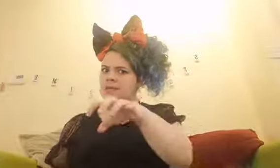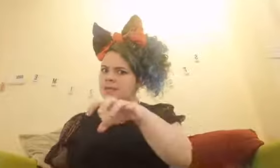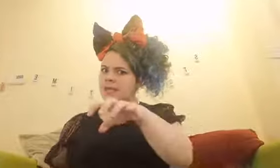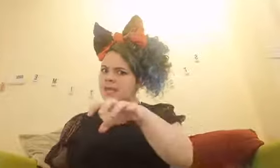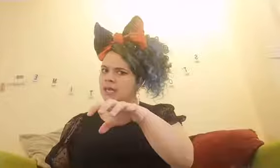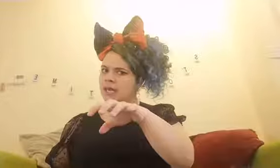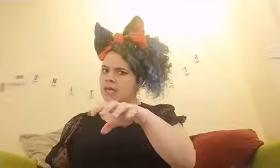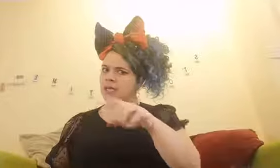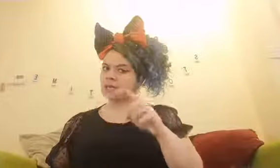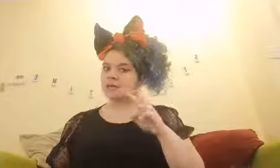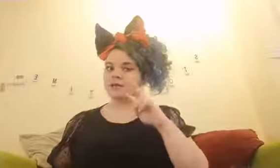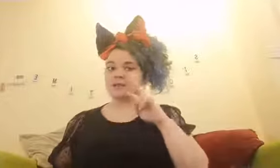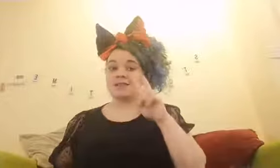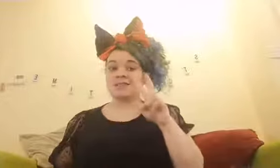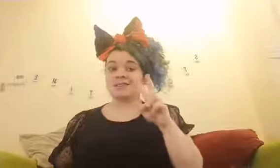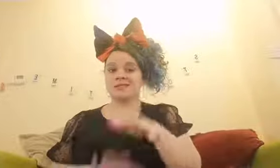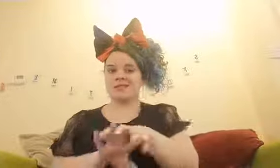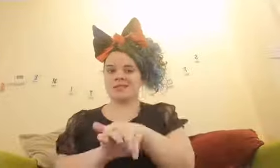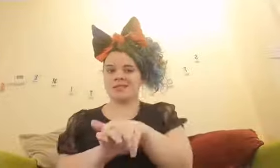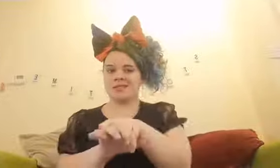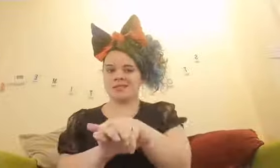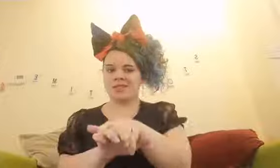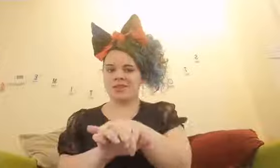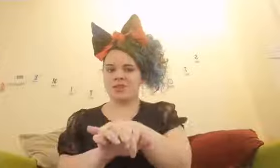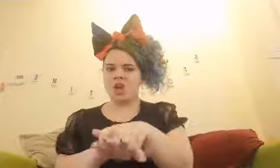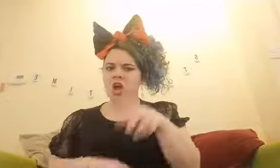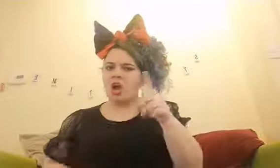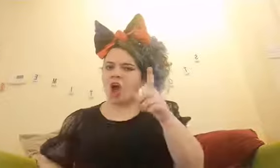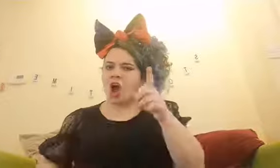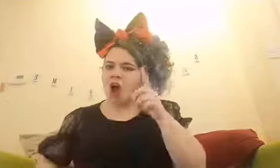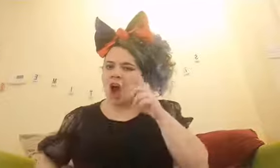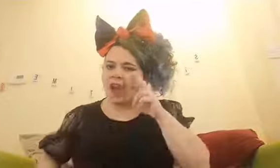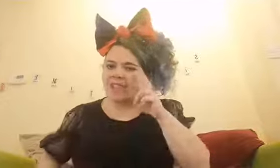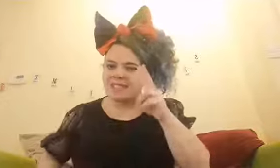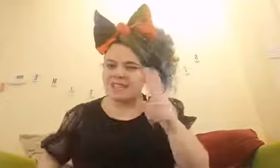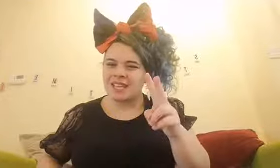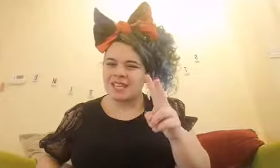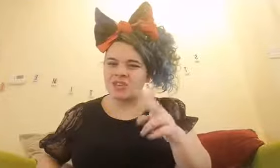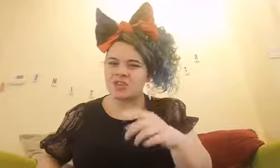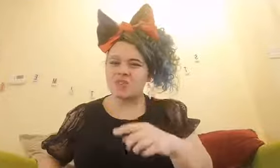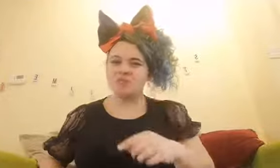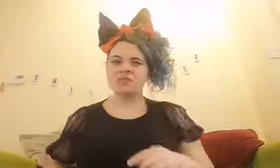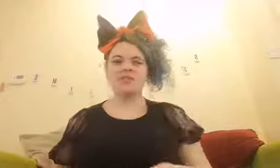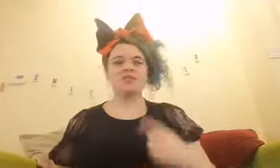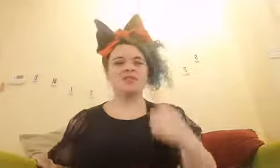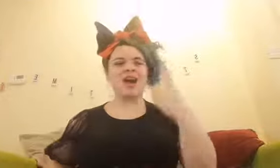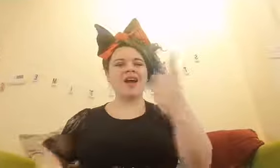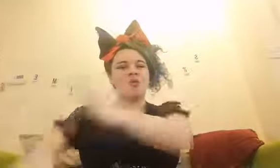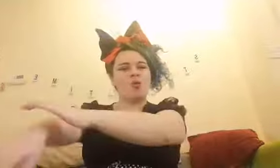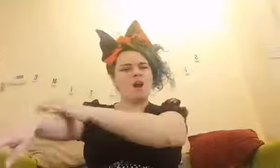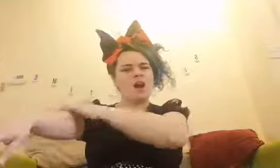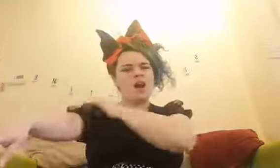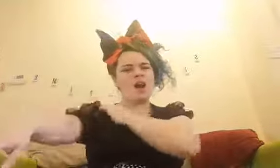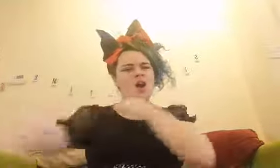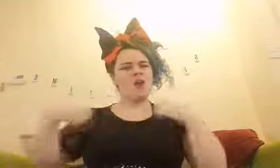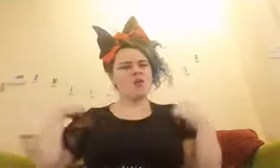Anansi, said Turtle. I see you still have one arm of